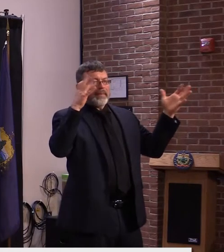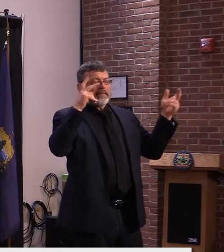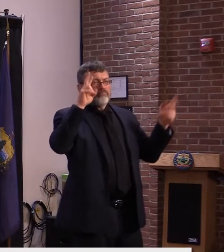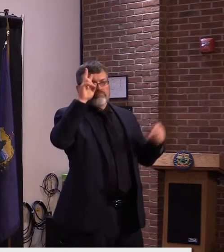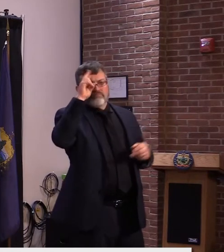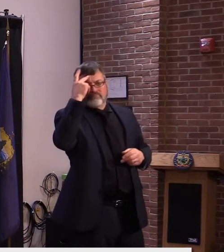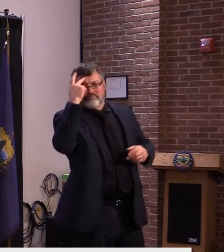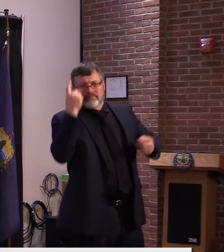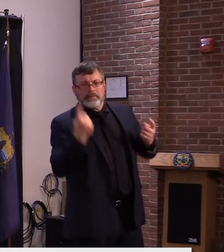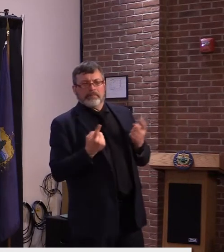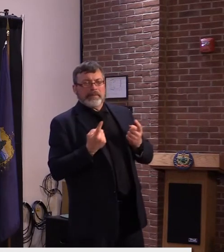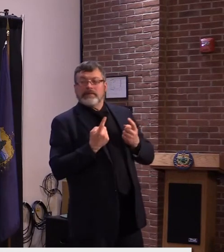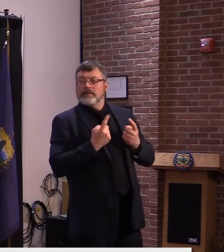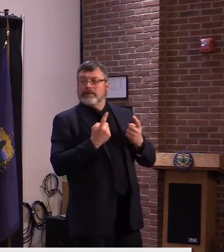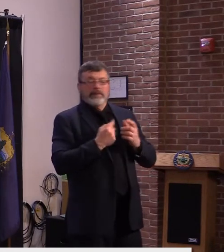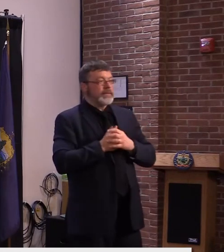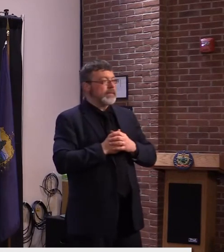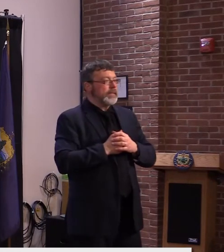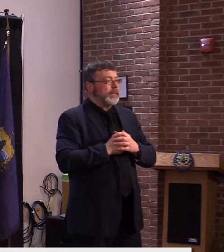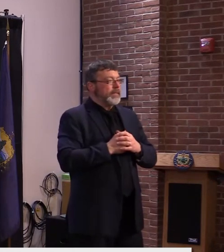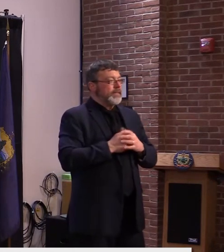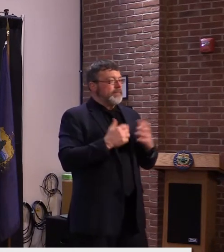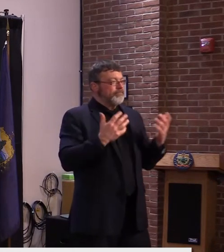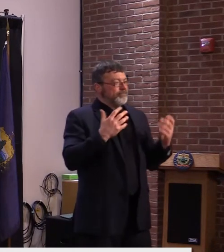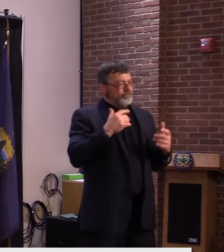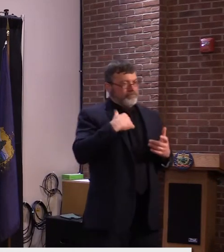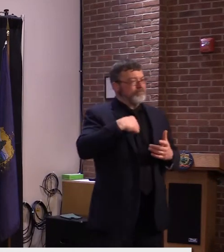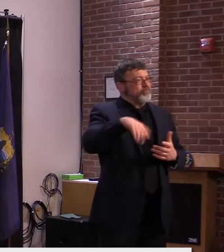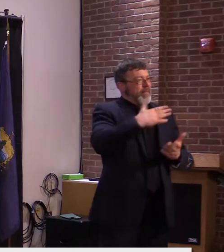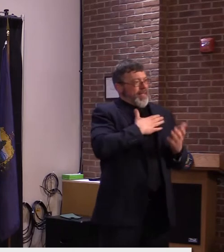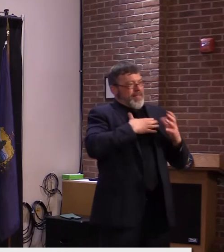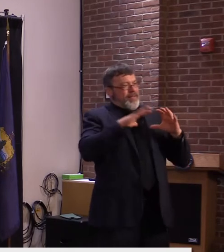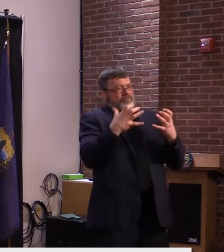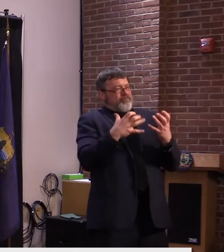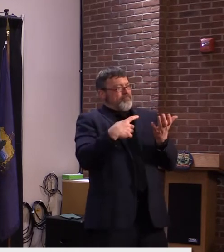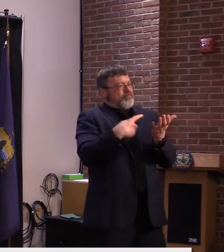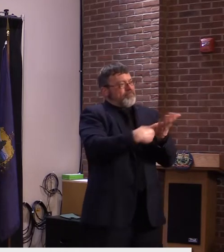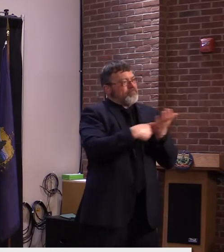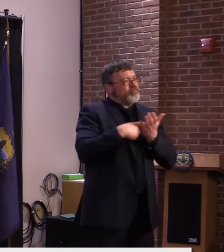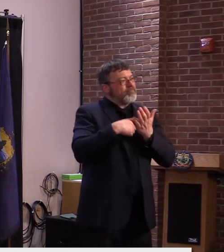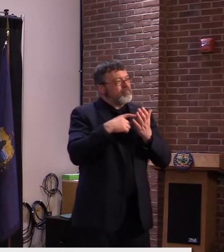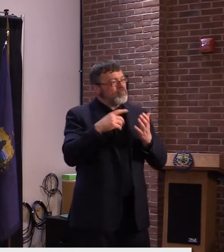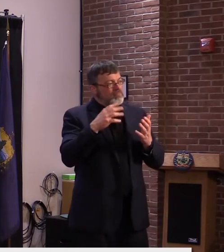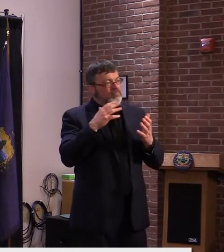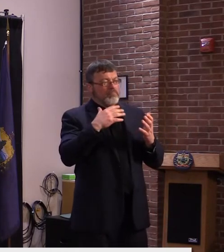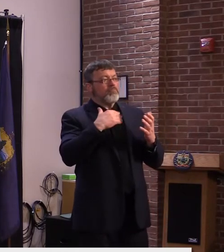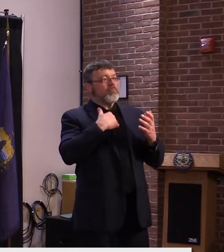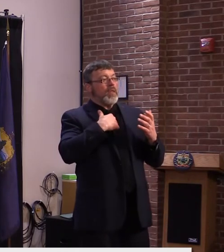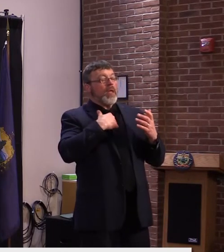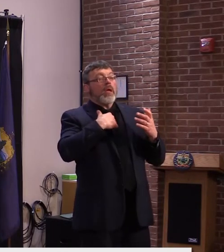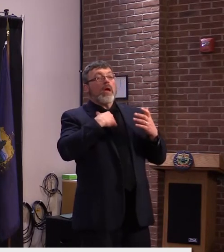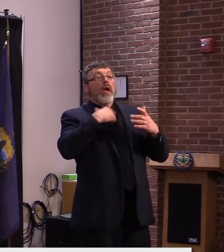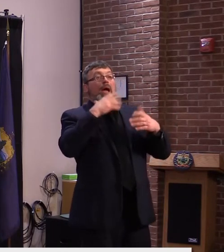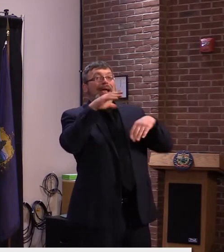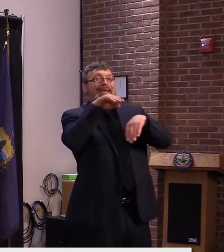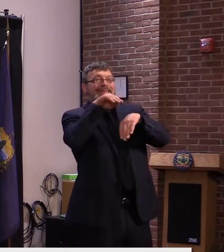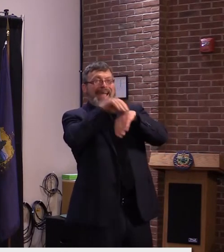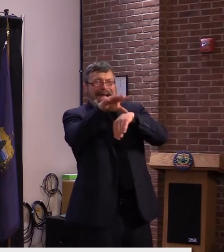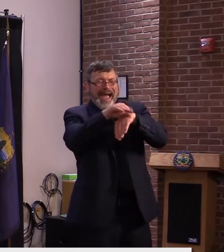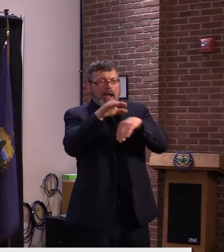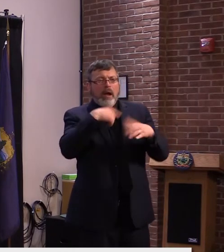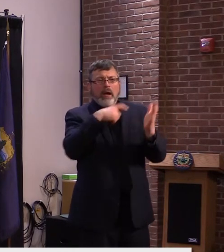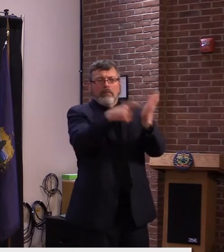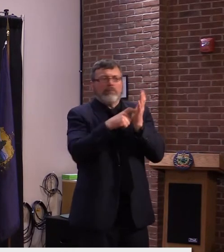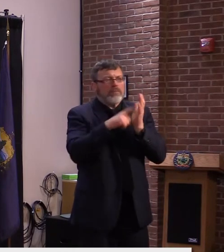you probably know, and we've talked about this a lot, we've extended our mask guidance for schools a number of times, about every